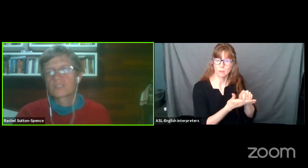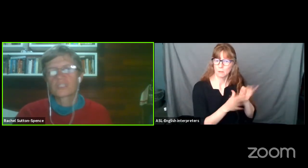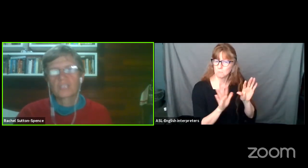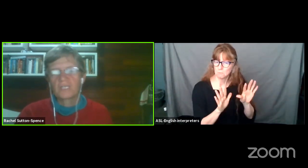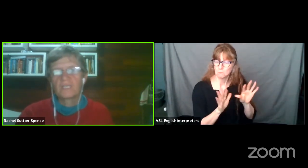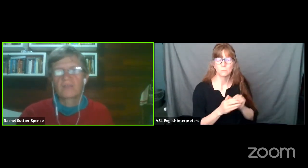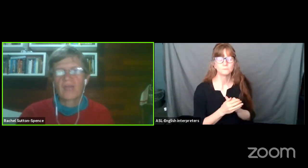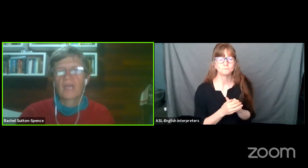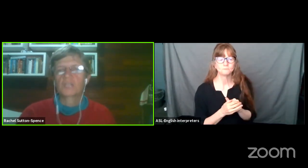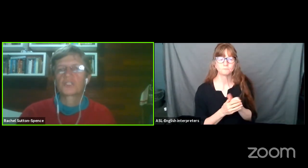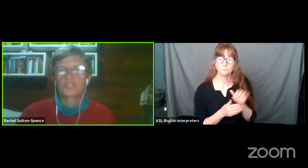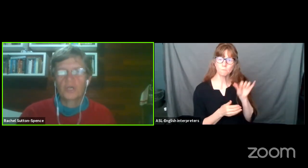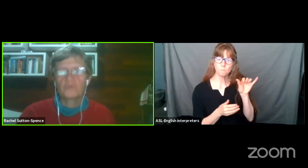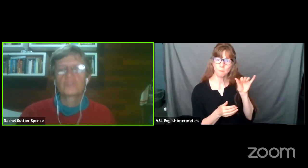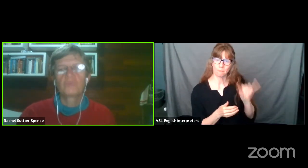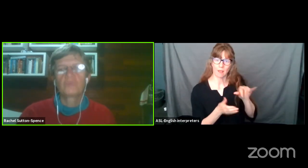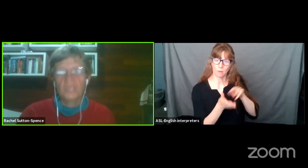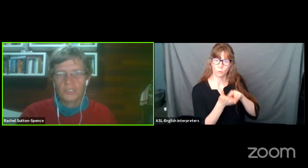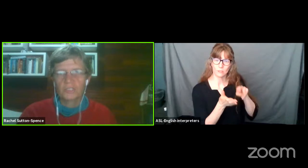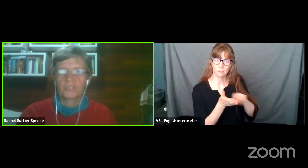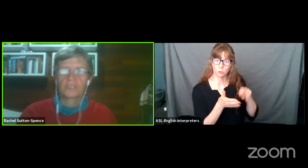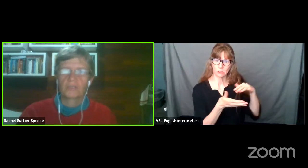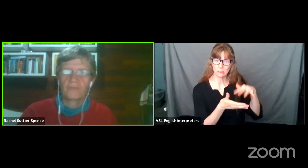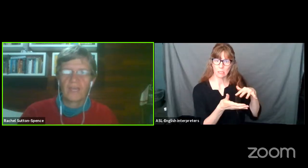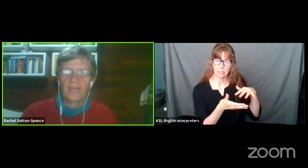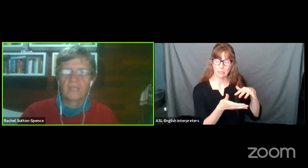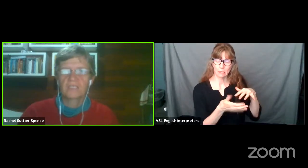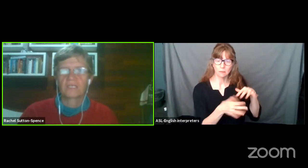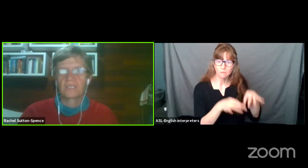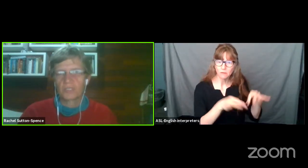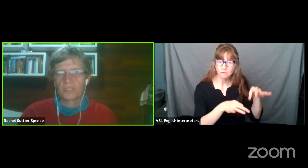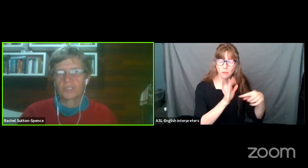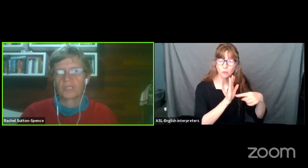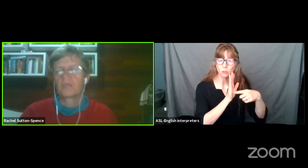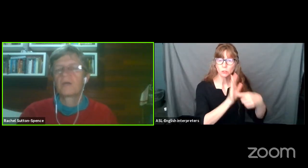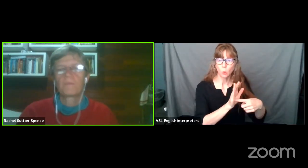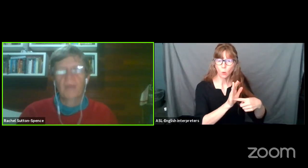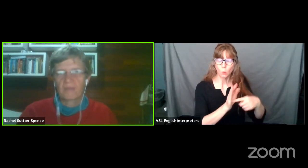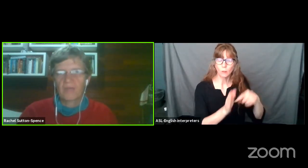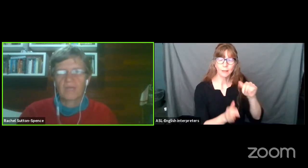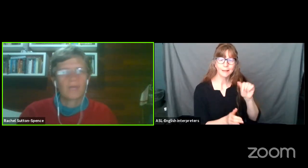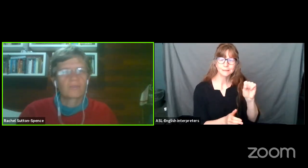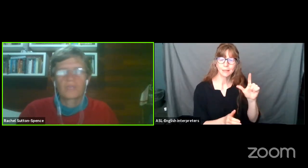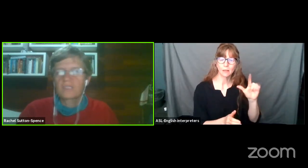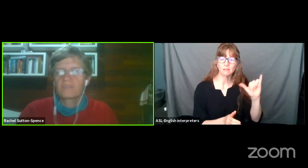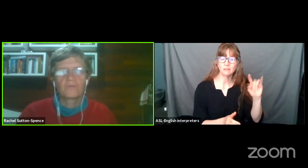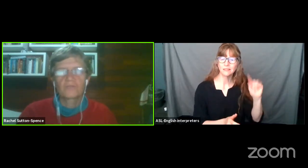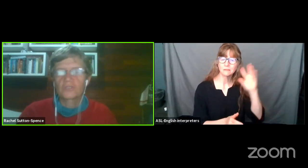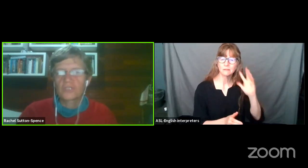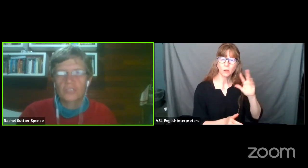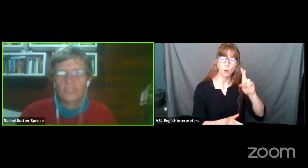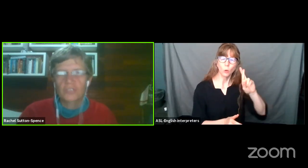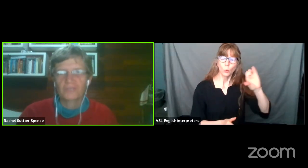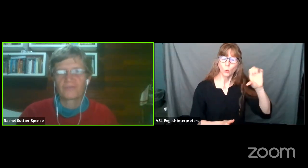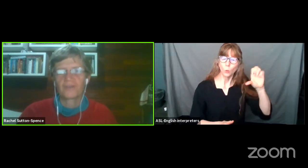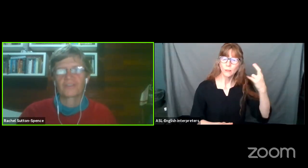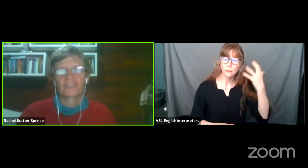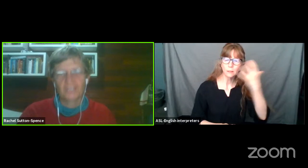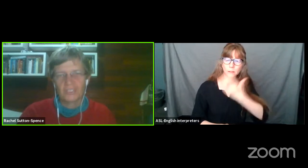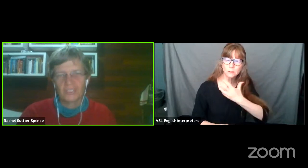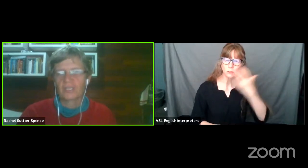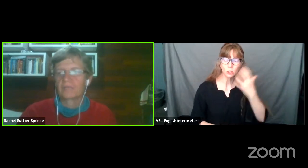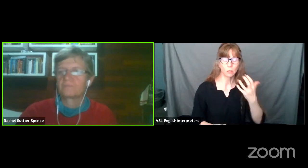That study there showed the richness of ASL literature back then, and things have moved on so much